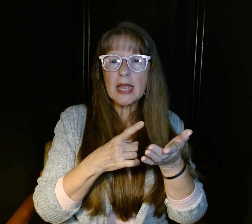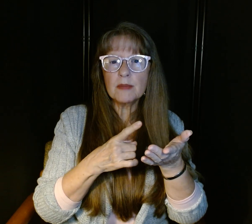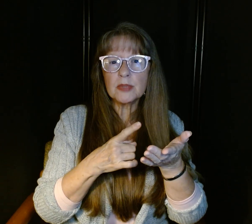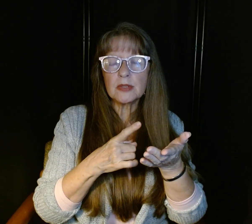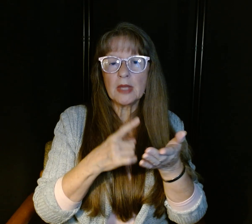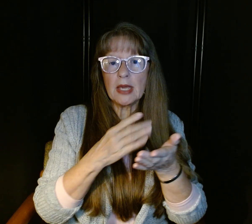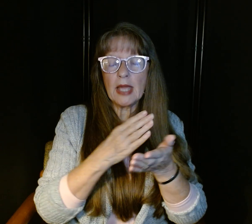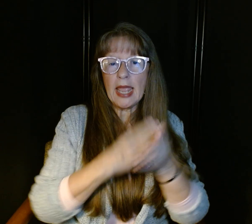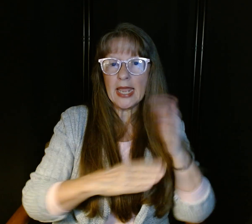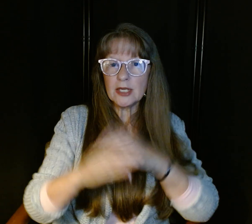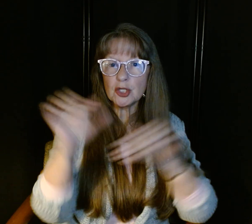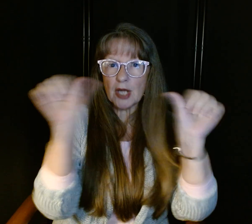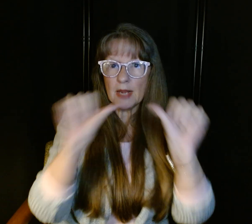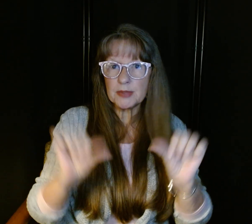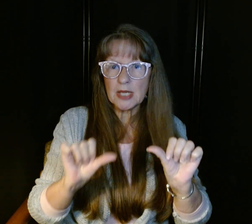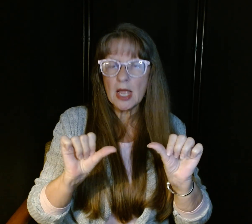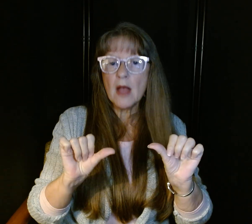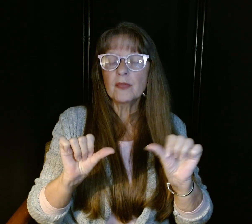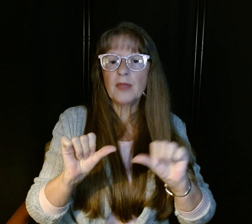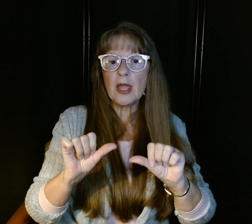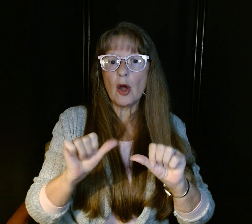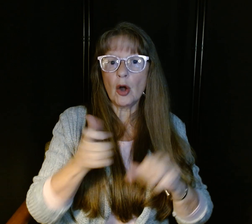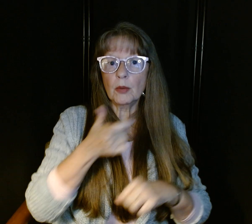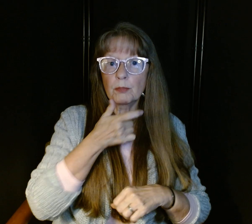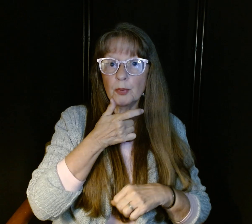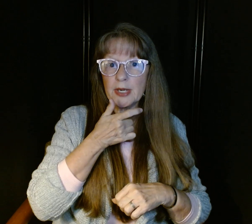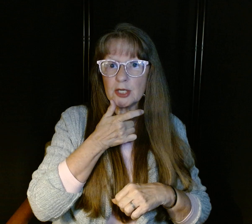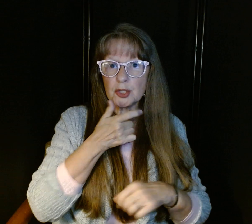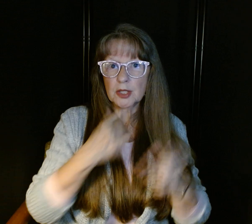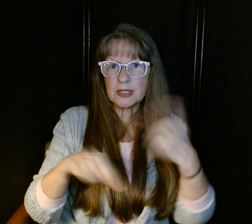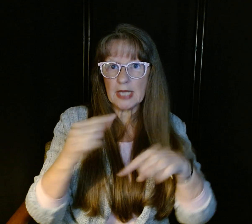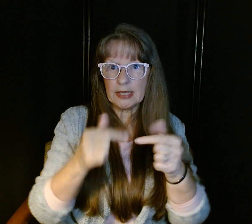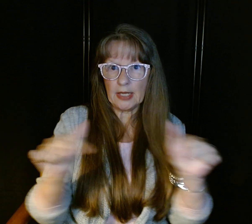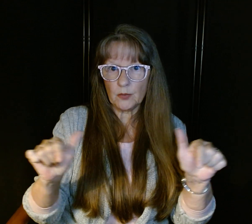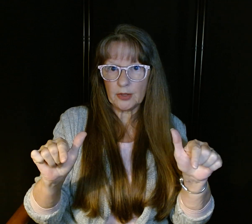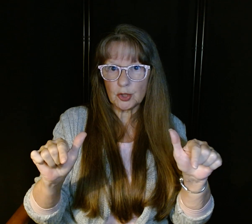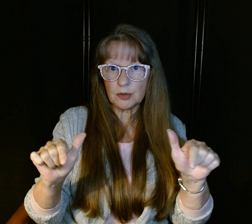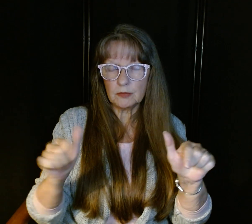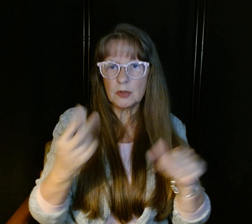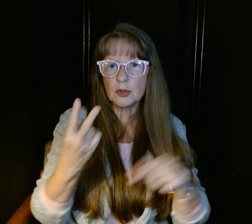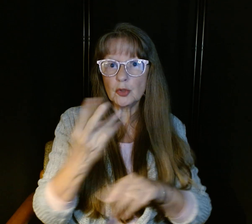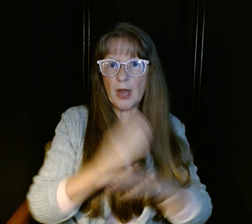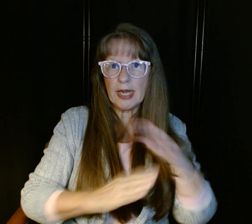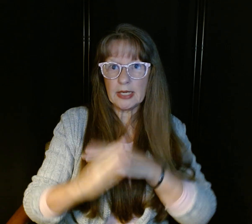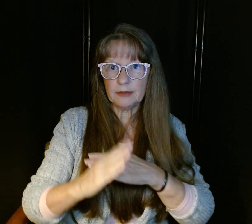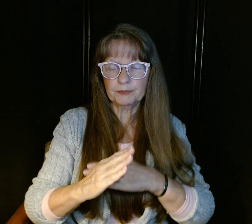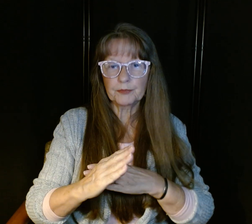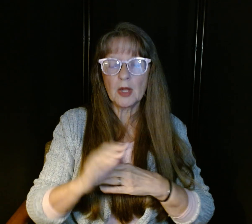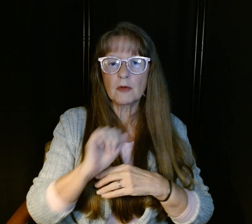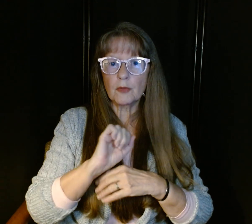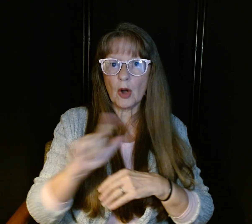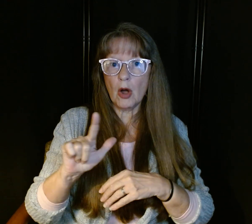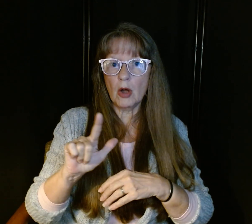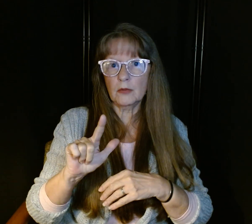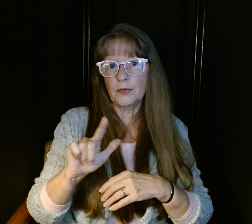sometimes the hand shapes, they are British Sign Language, two-handed, for all of